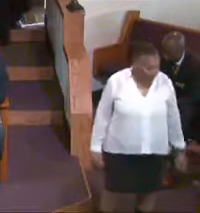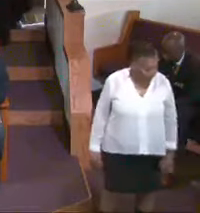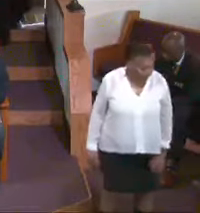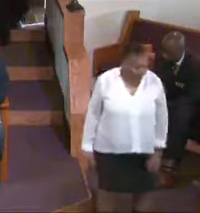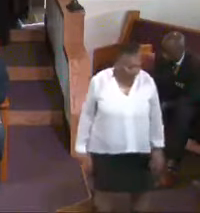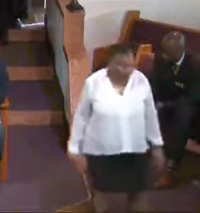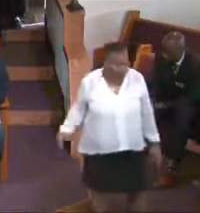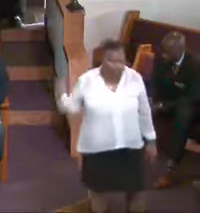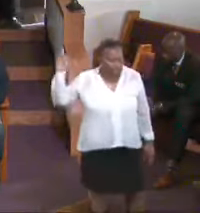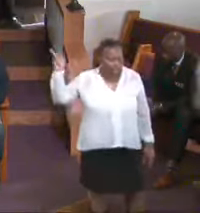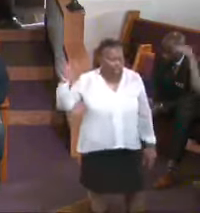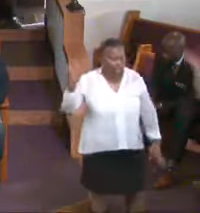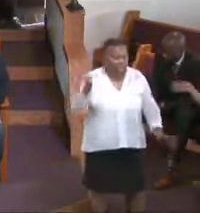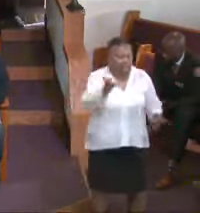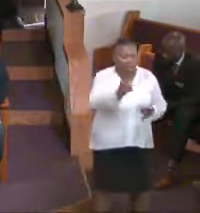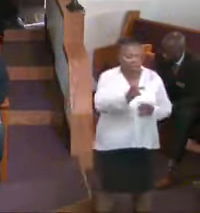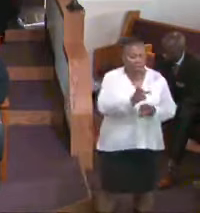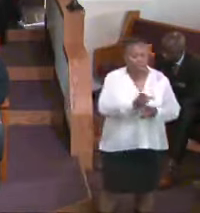him,